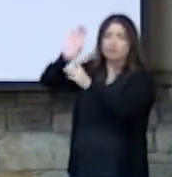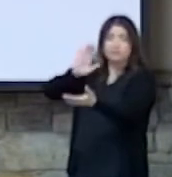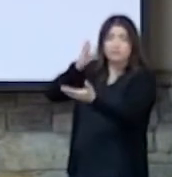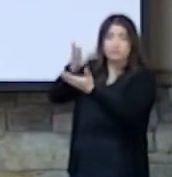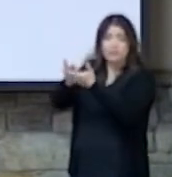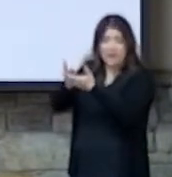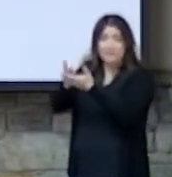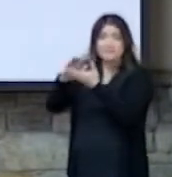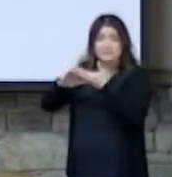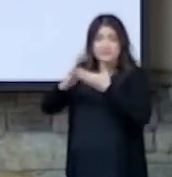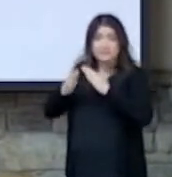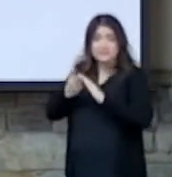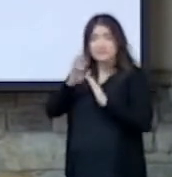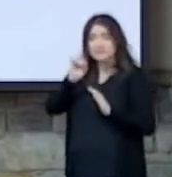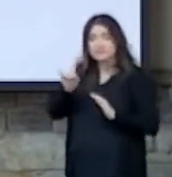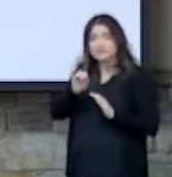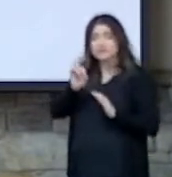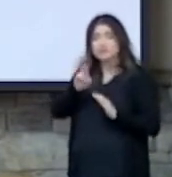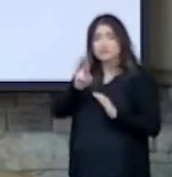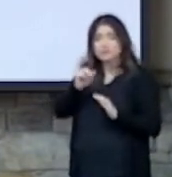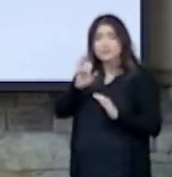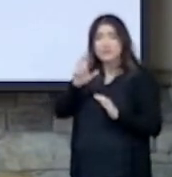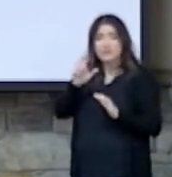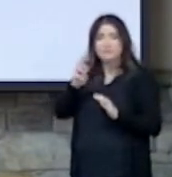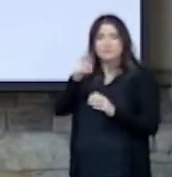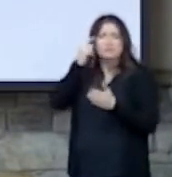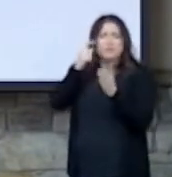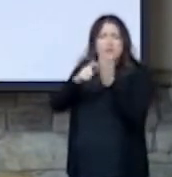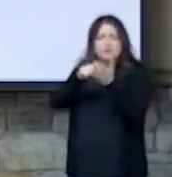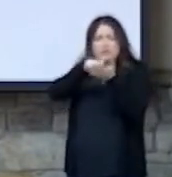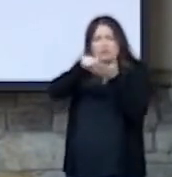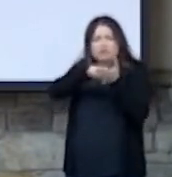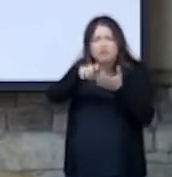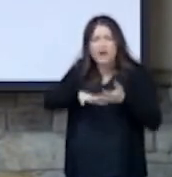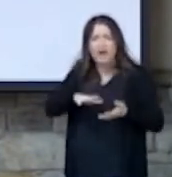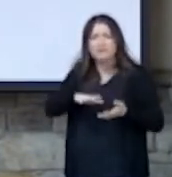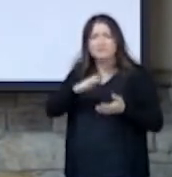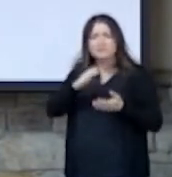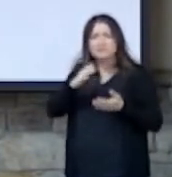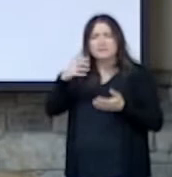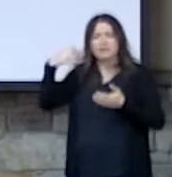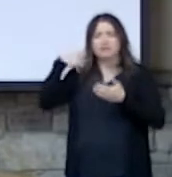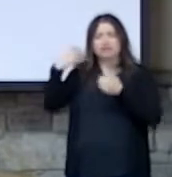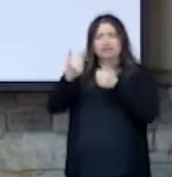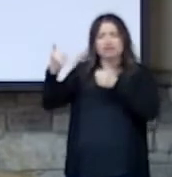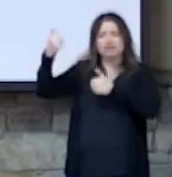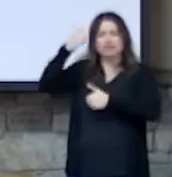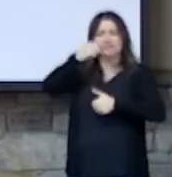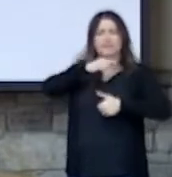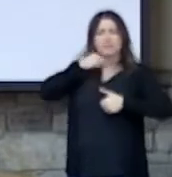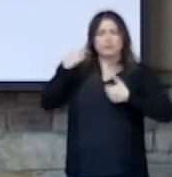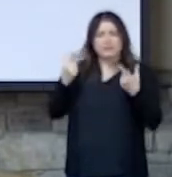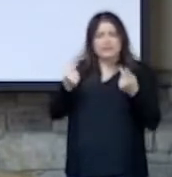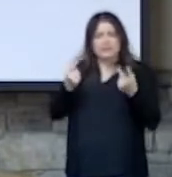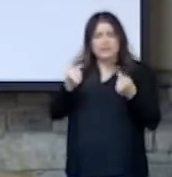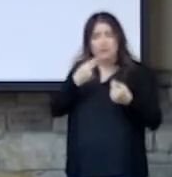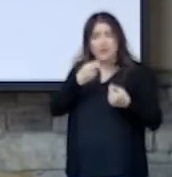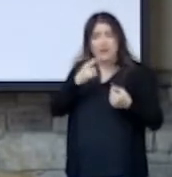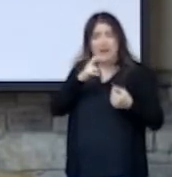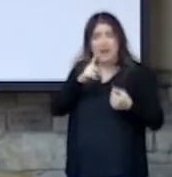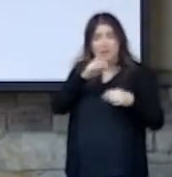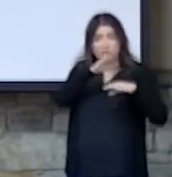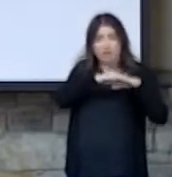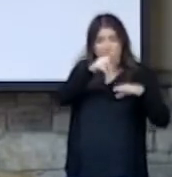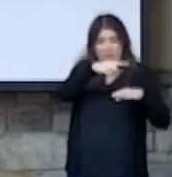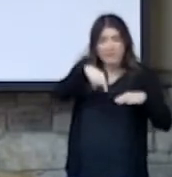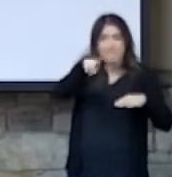Jerusalem. Do you notice what the scribes and the chief priests did when Herod called them? And Herod inquires of